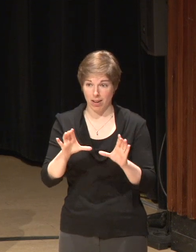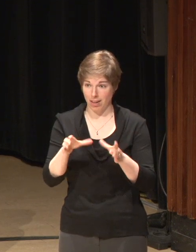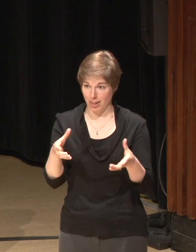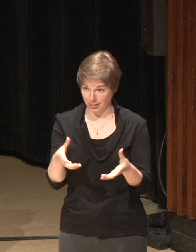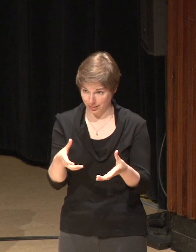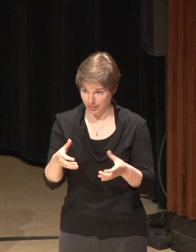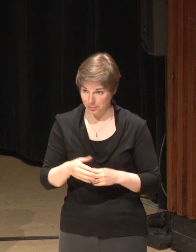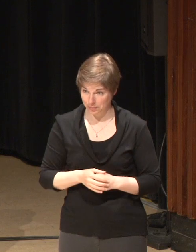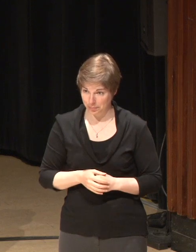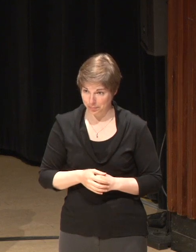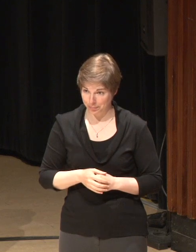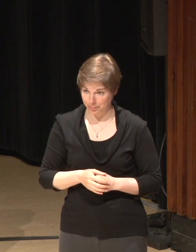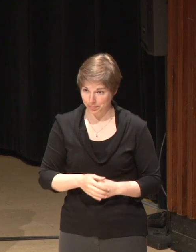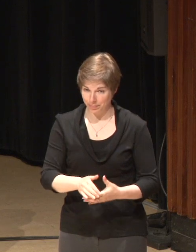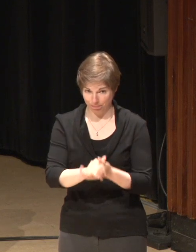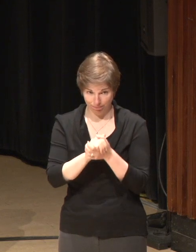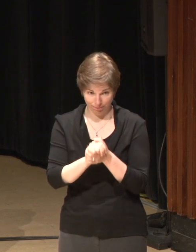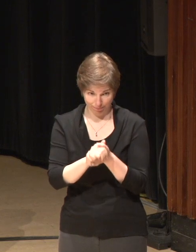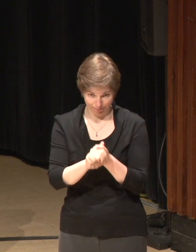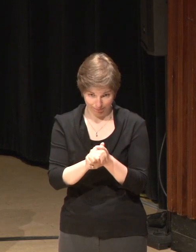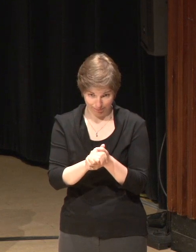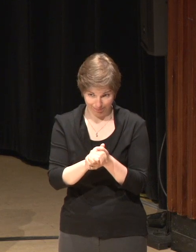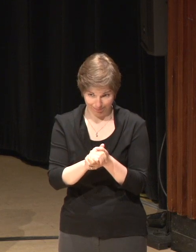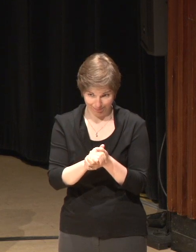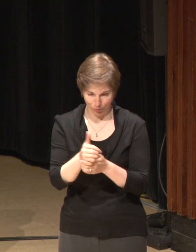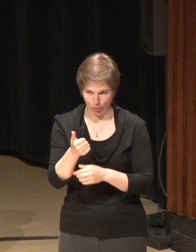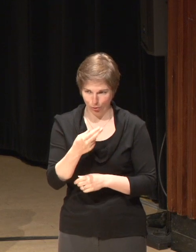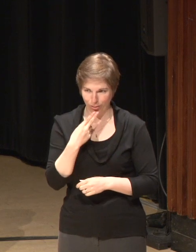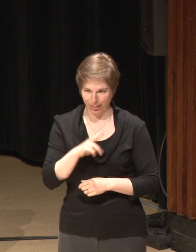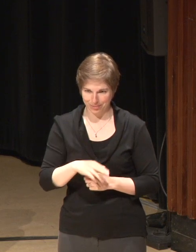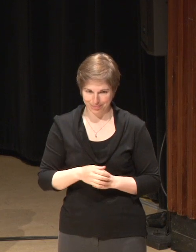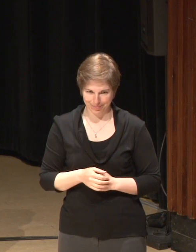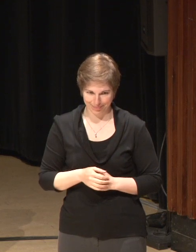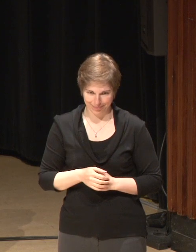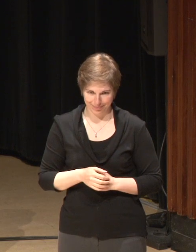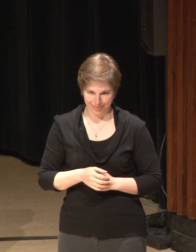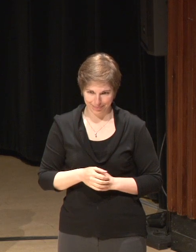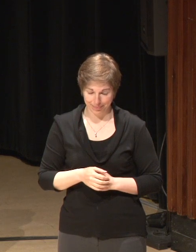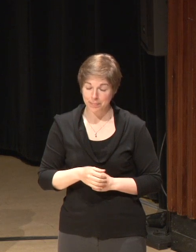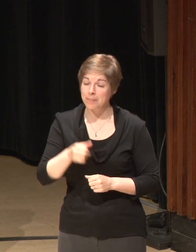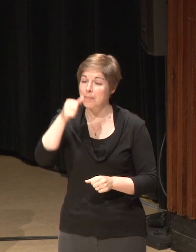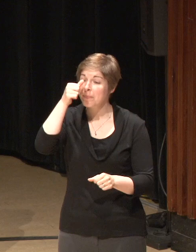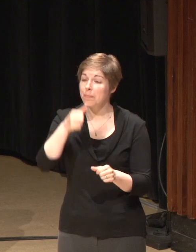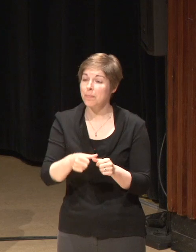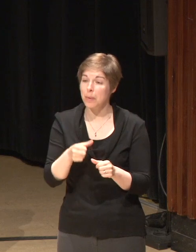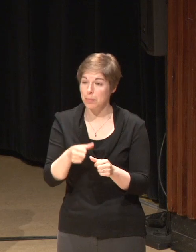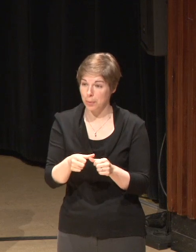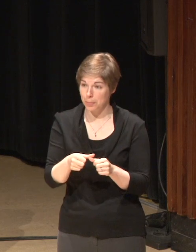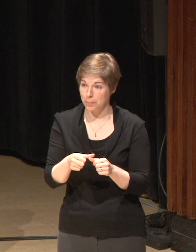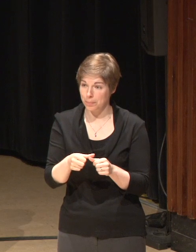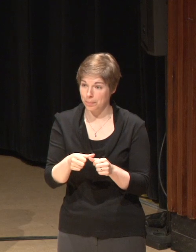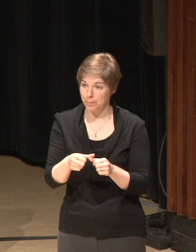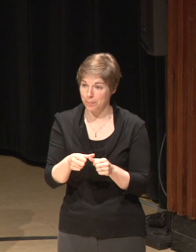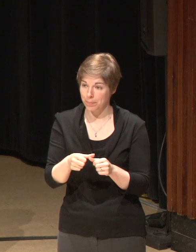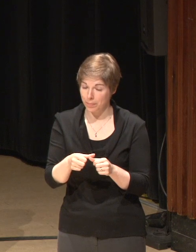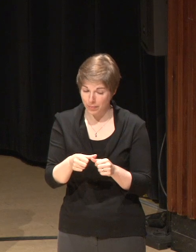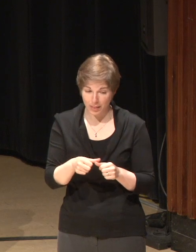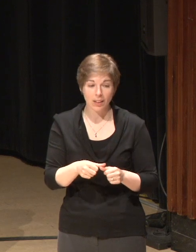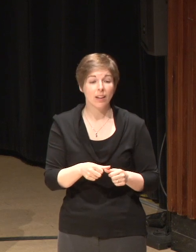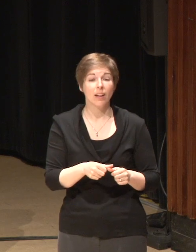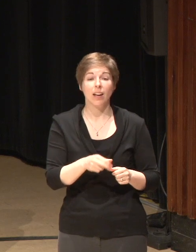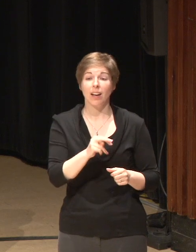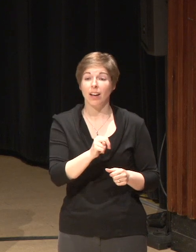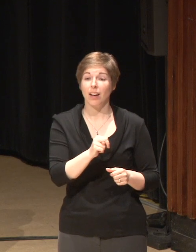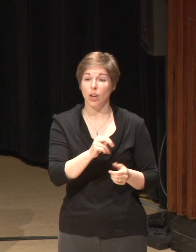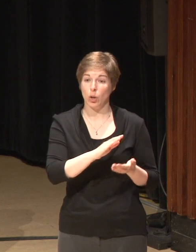graduating class, congratulations and good luck. Remember that a sound community college